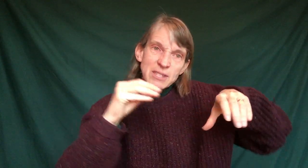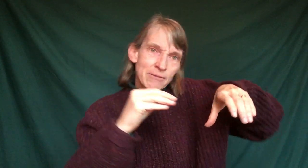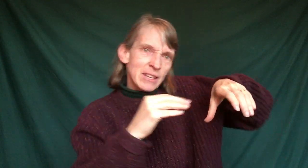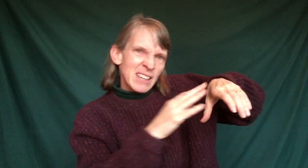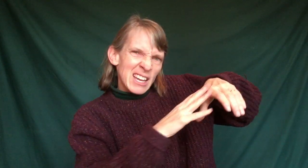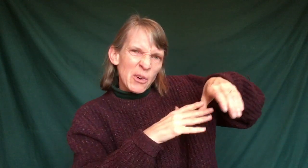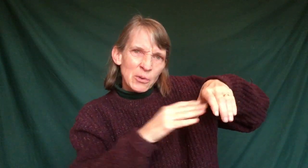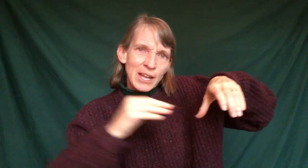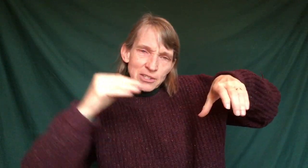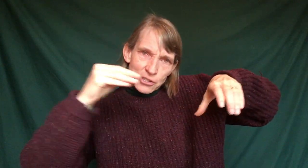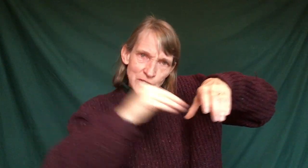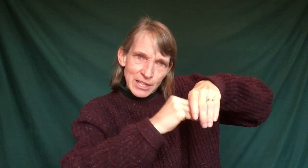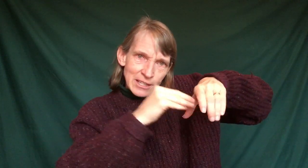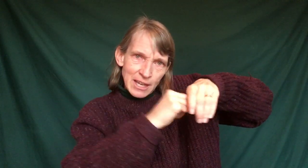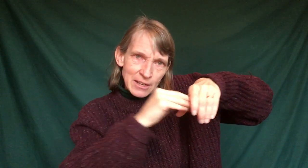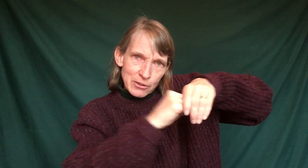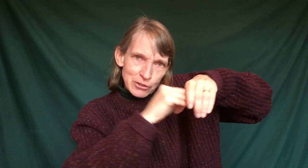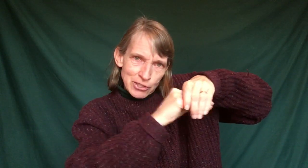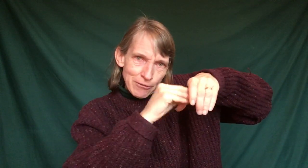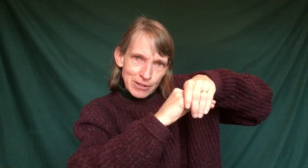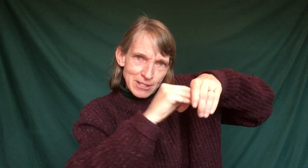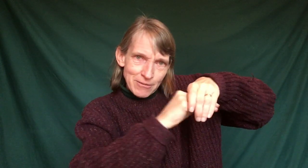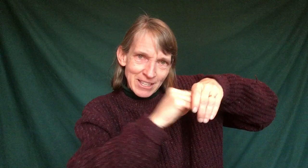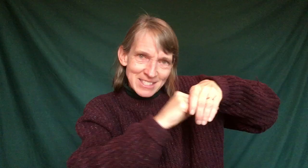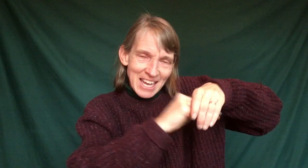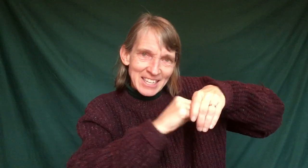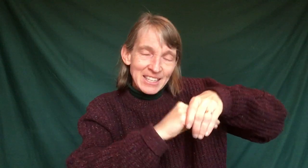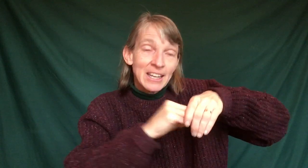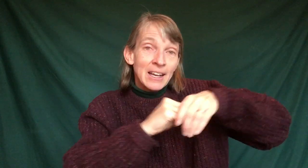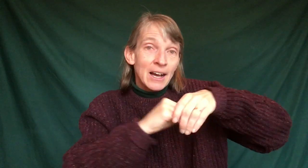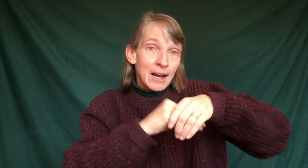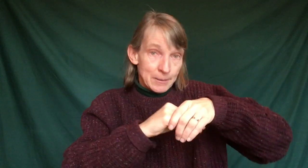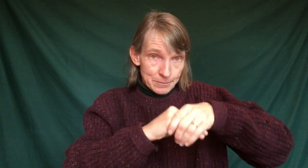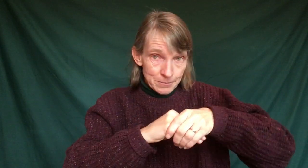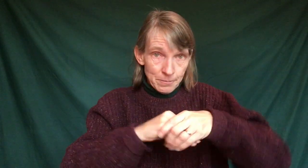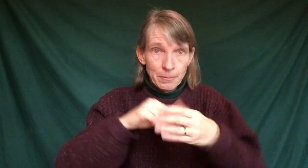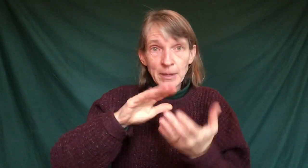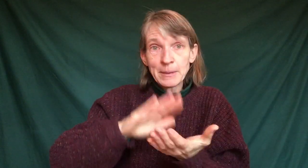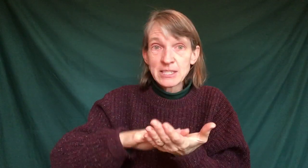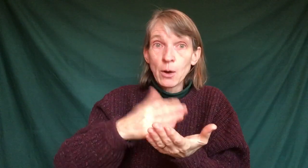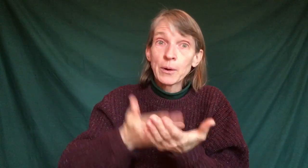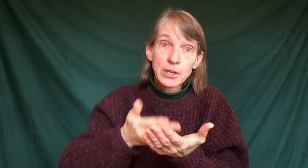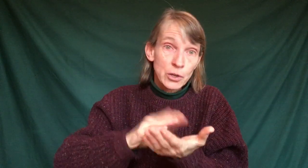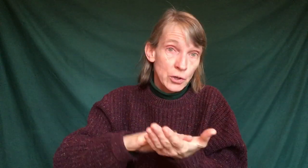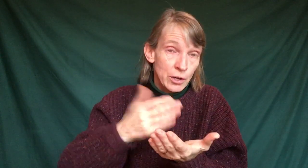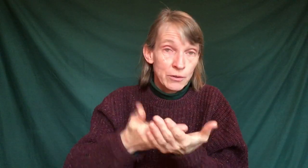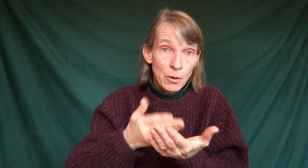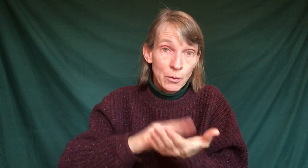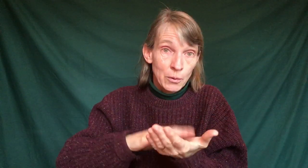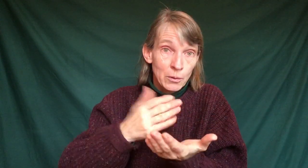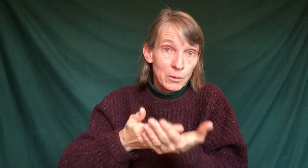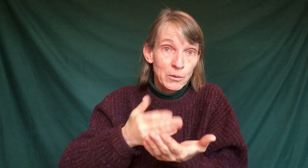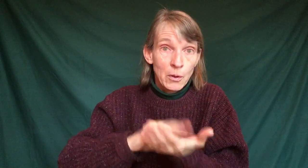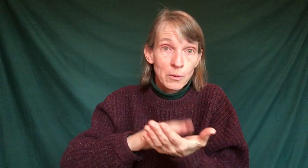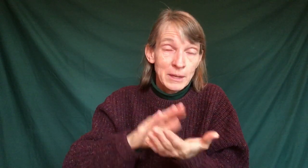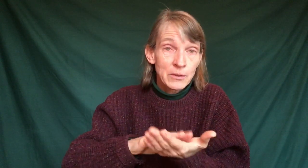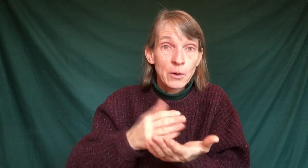stuffing, you kind of hold onto the turkey and kind of you're stuffing the stuffing inside it. Maybe say, oh, we're going to cook the whole meal, the whole